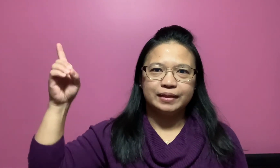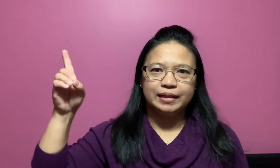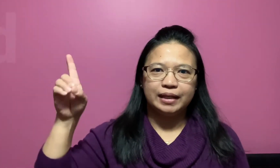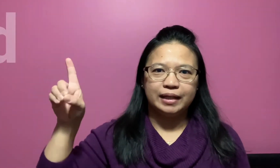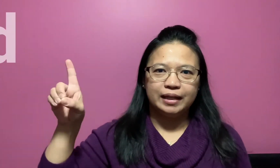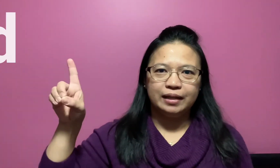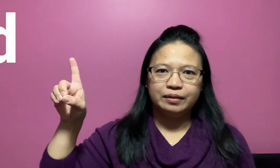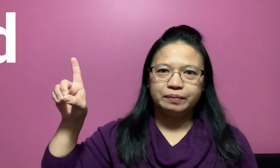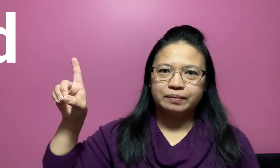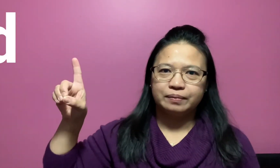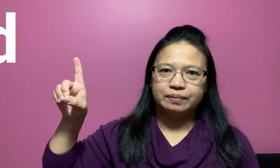D,